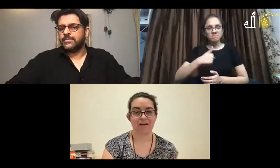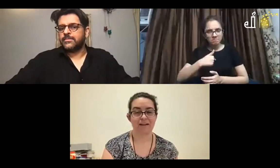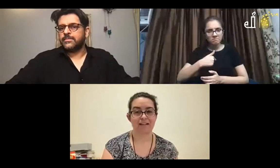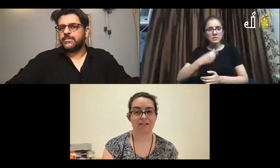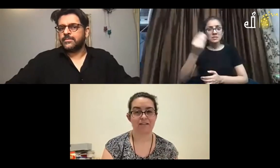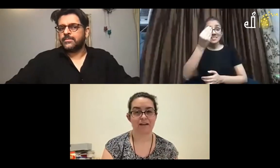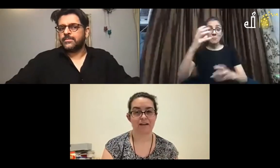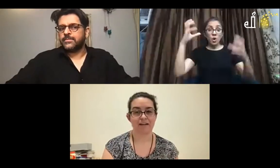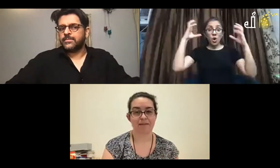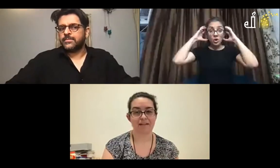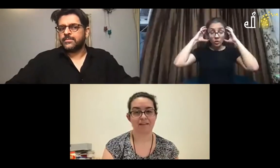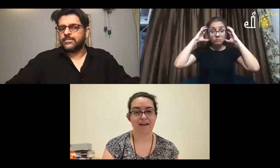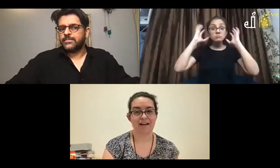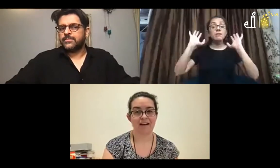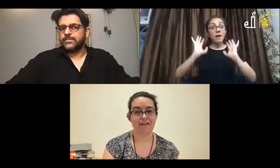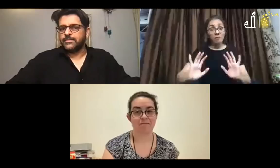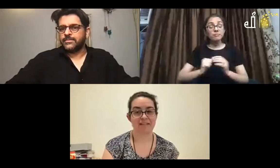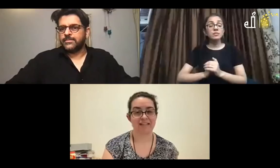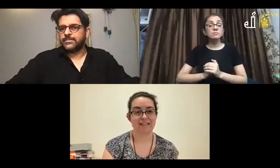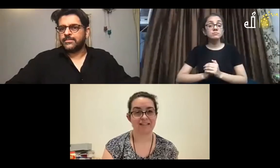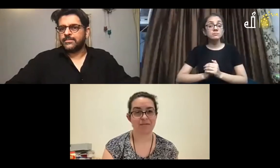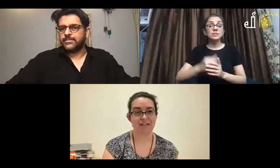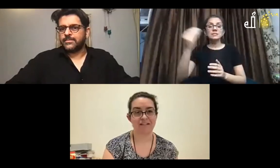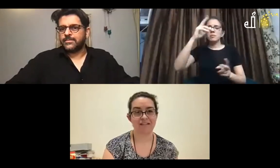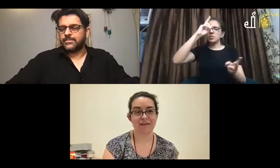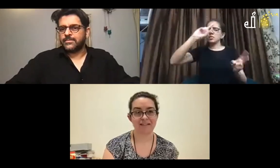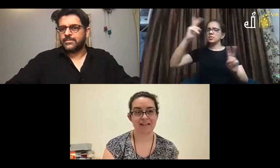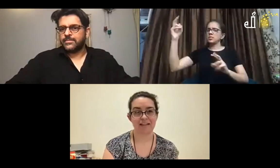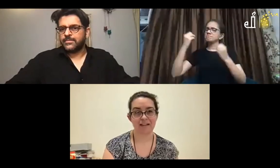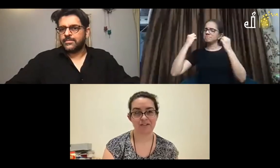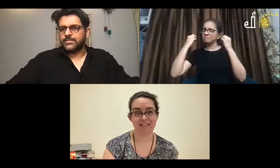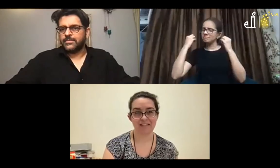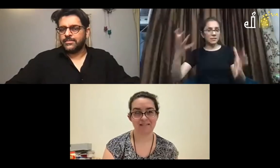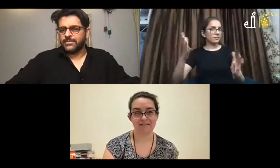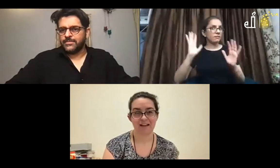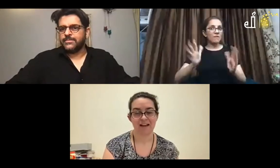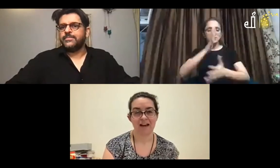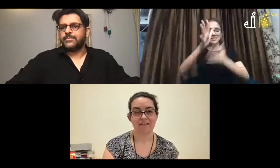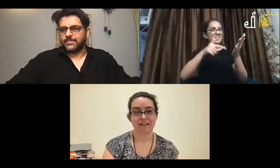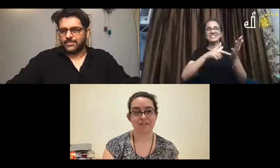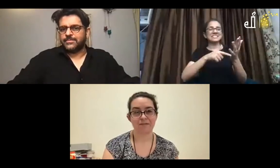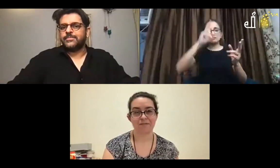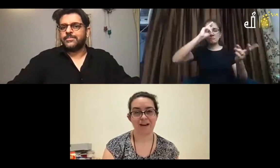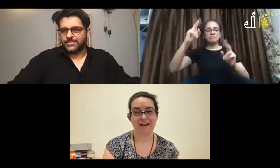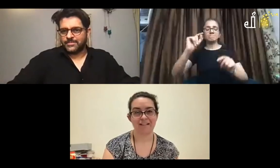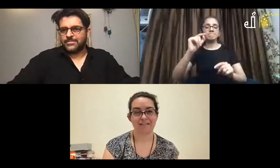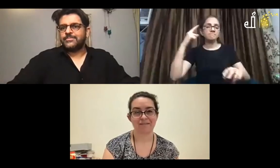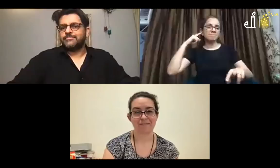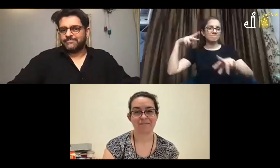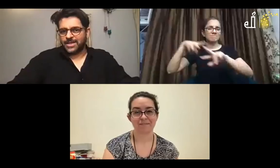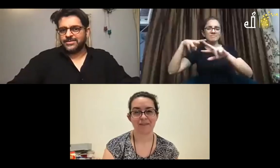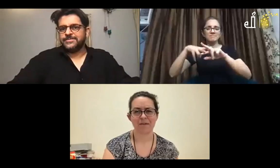within audiology, there can be a lot of misconceptions about sign languages. I think it's,